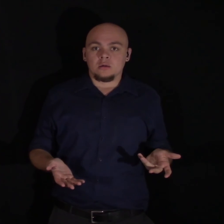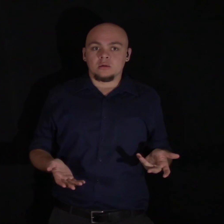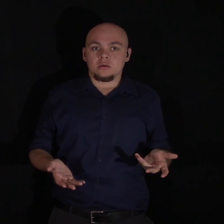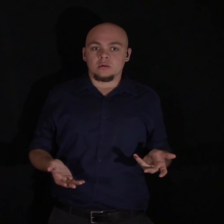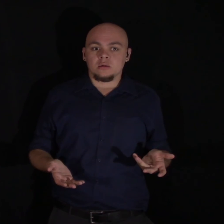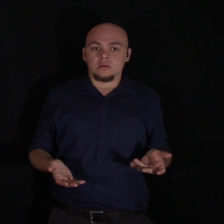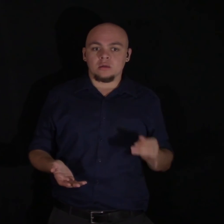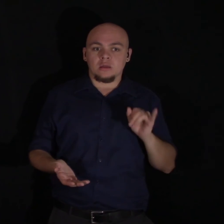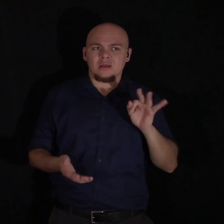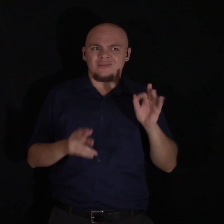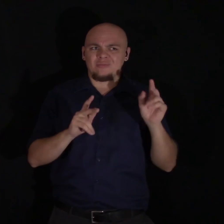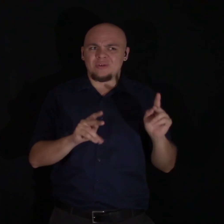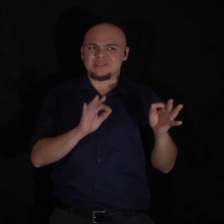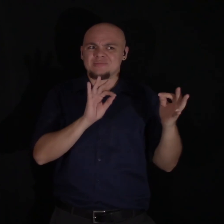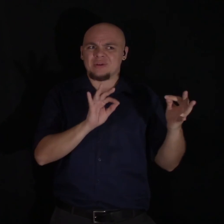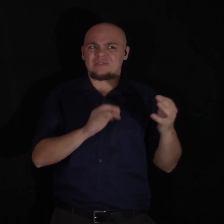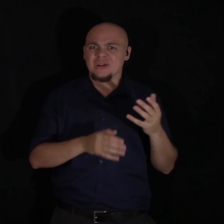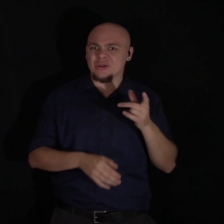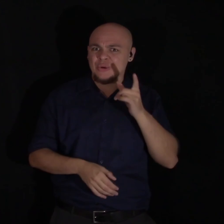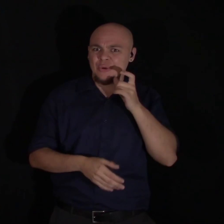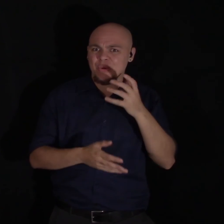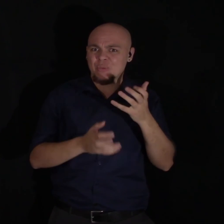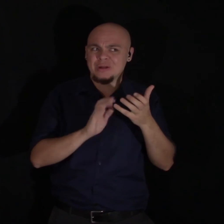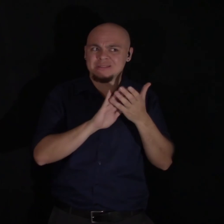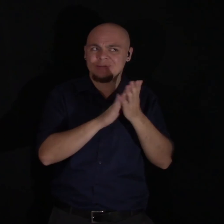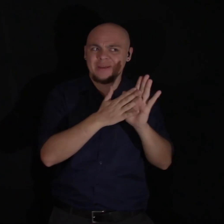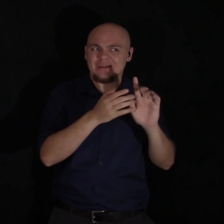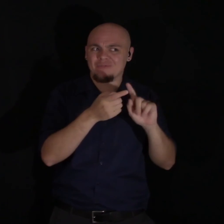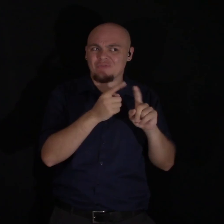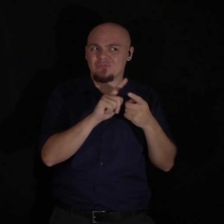with someone who's perfect? Think about that.